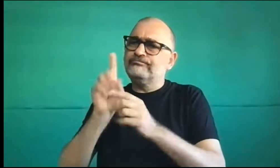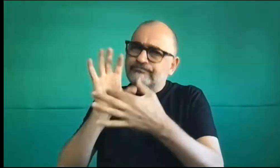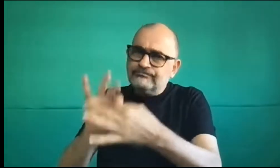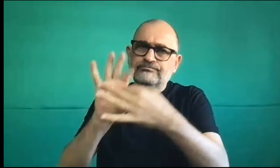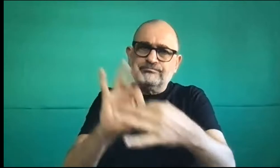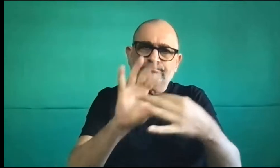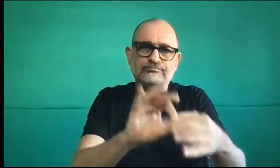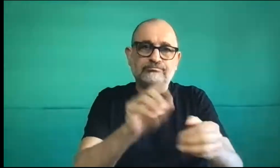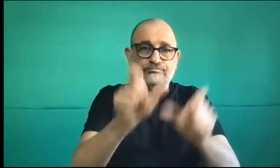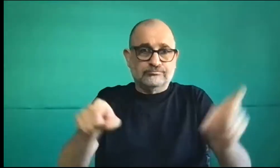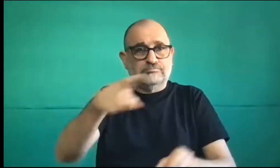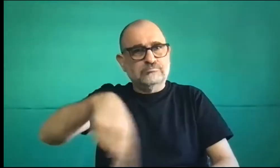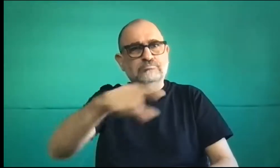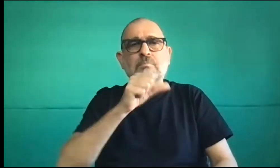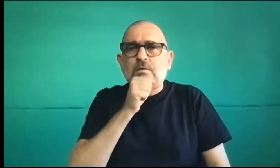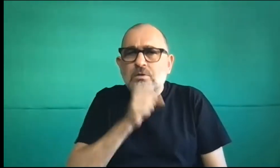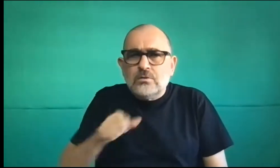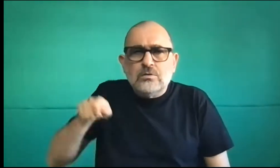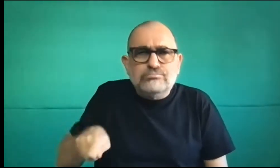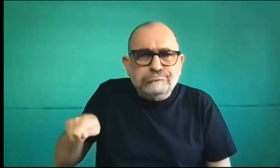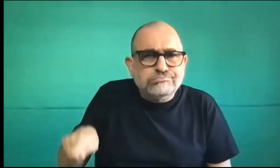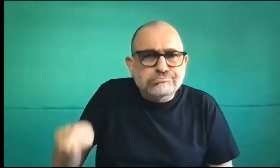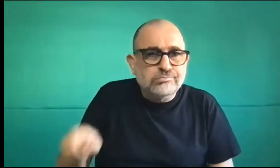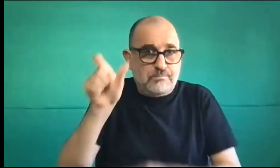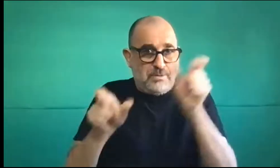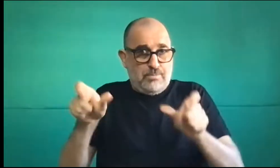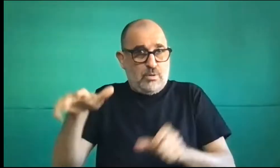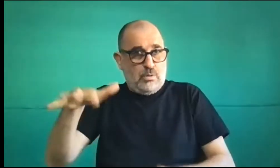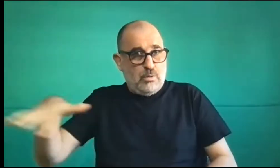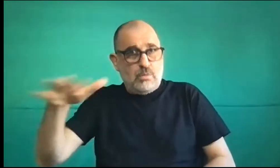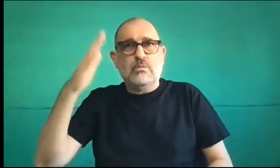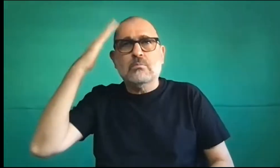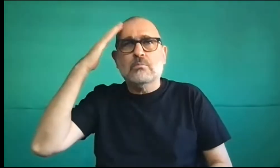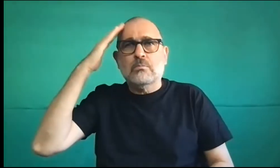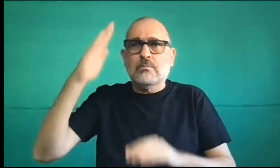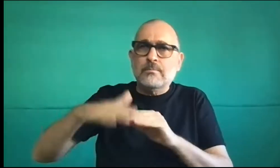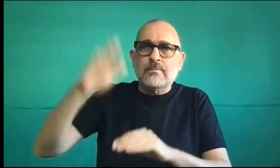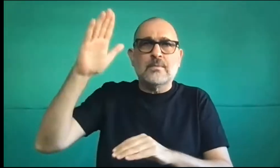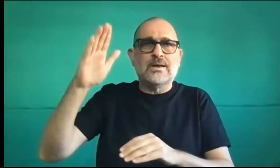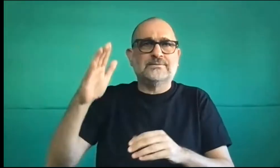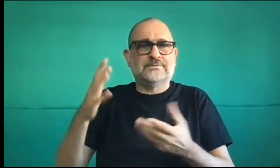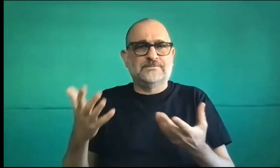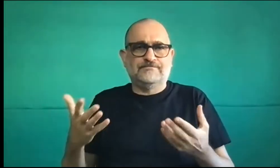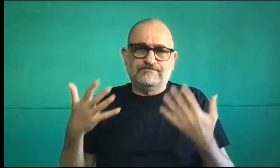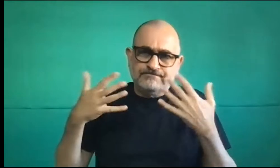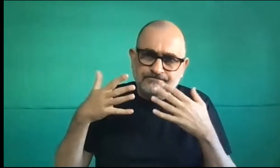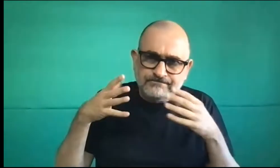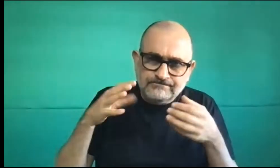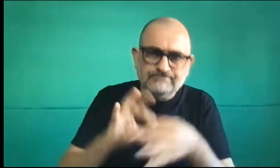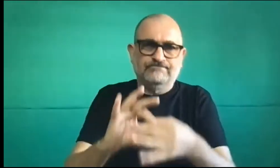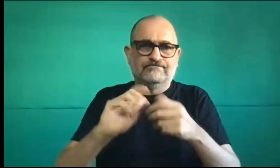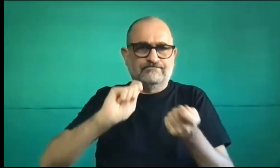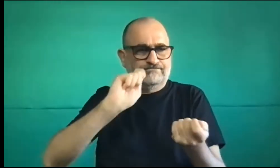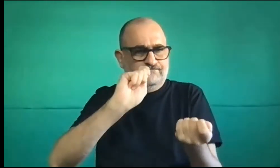that sense, I feel that this methodology that has been launched by PAHO today should